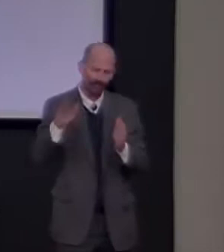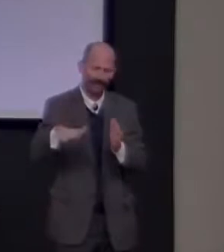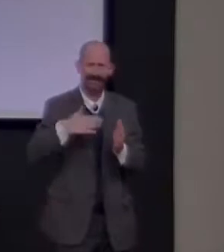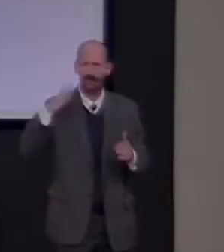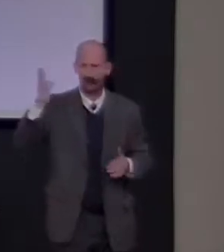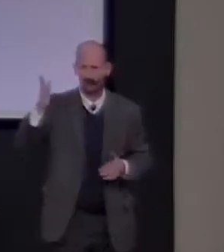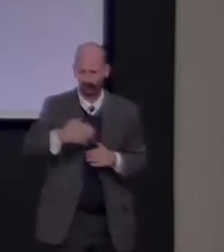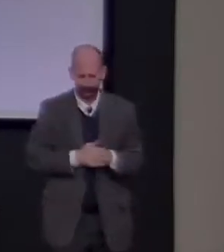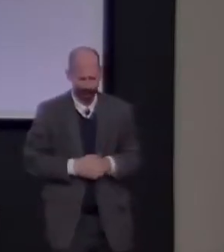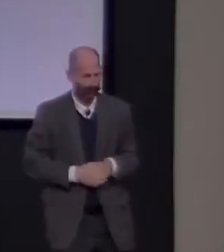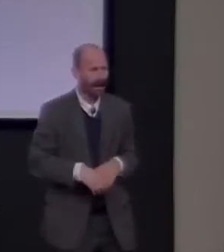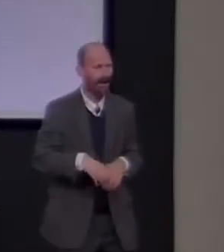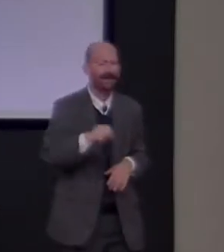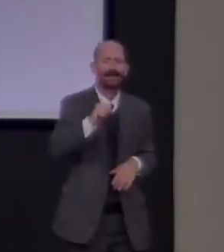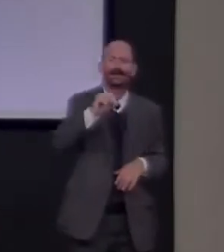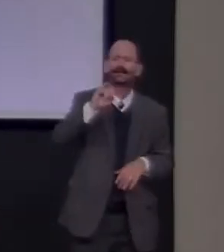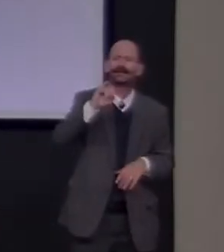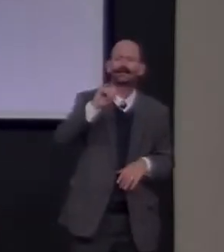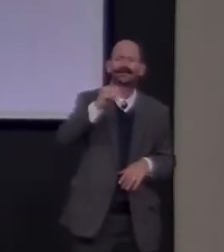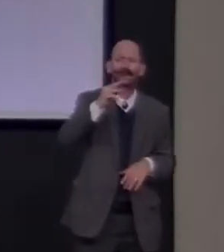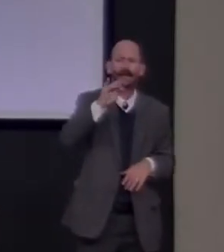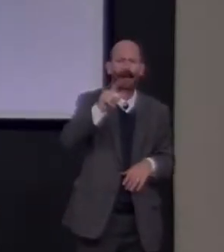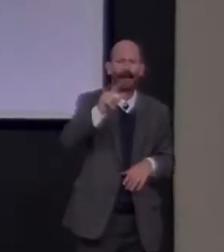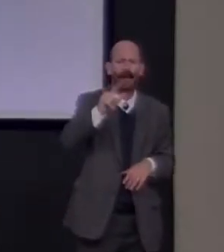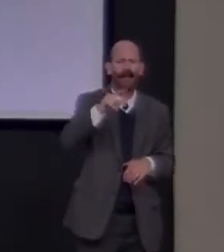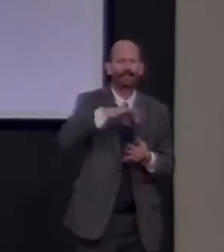So the symbol grounding problem, to sort of also